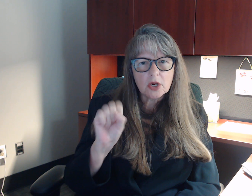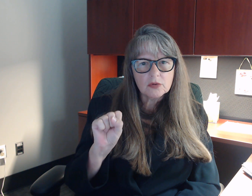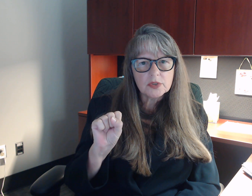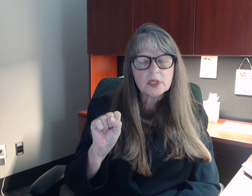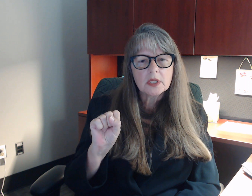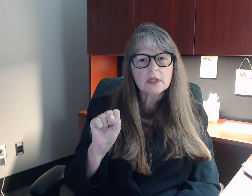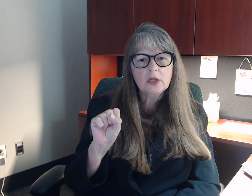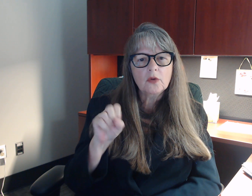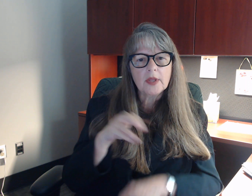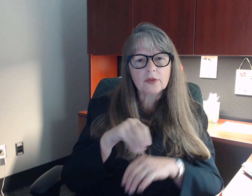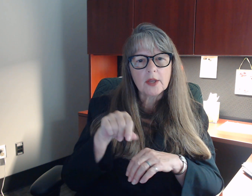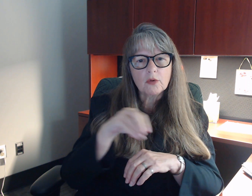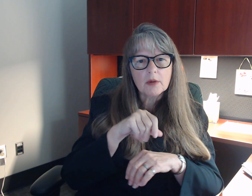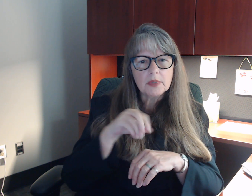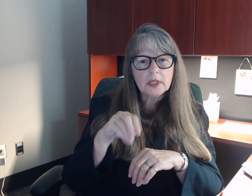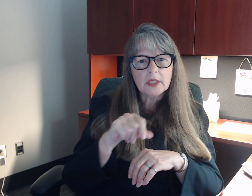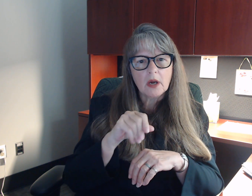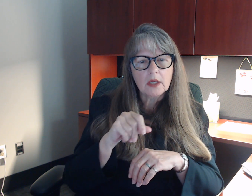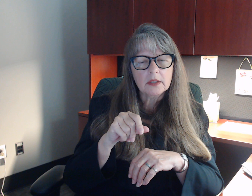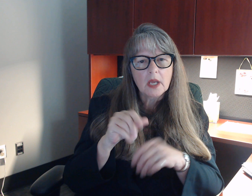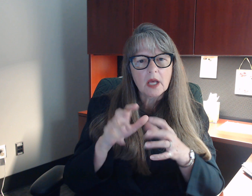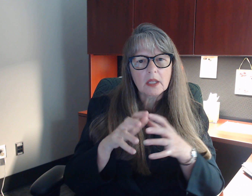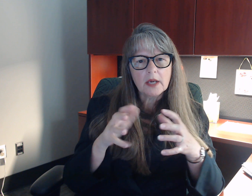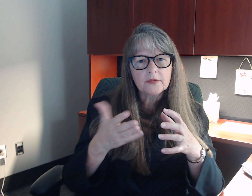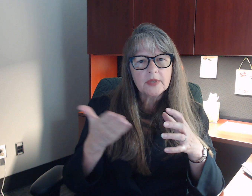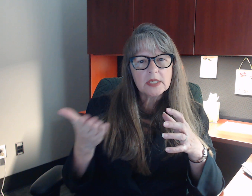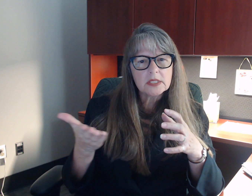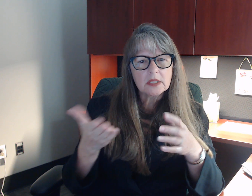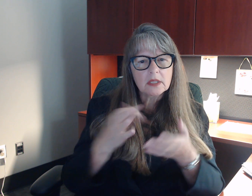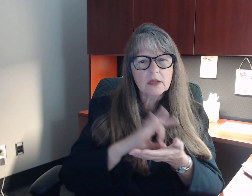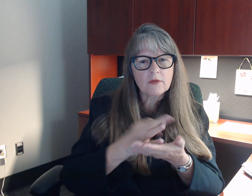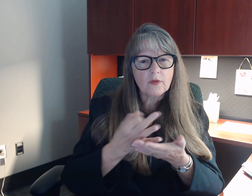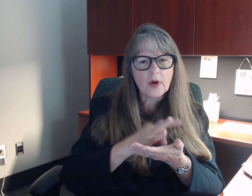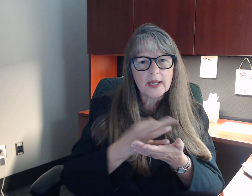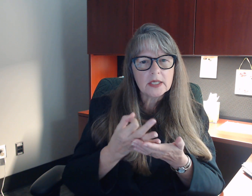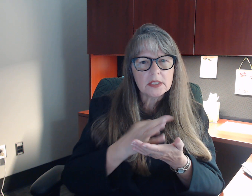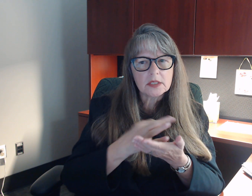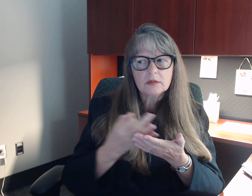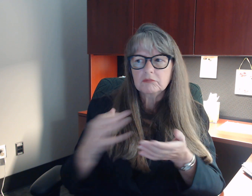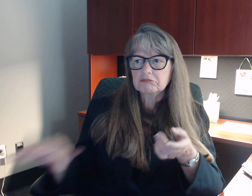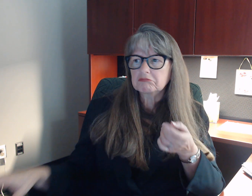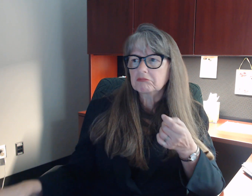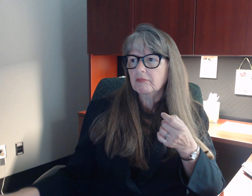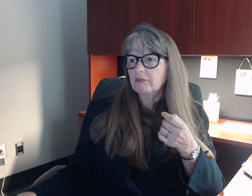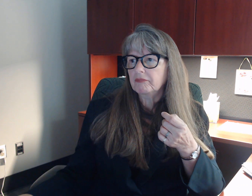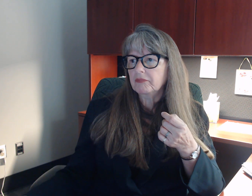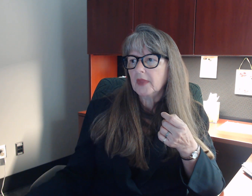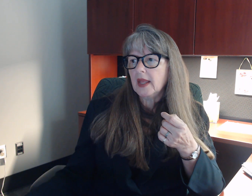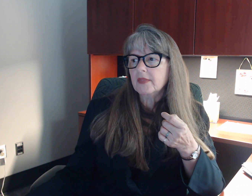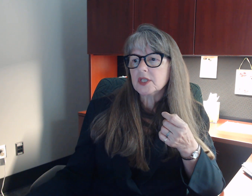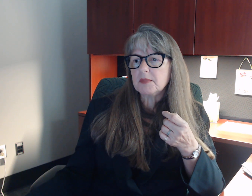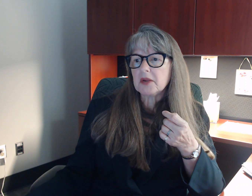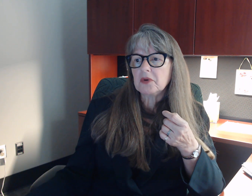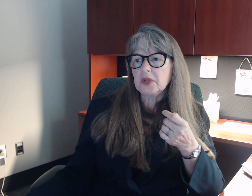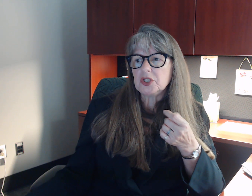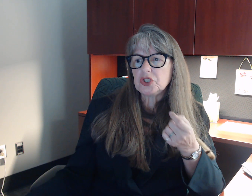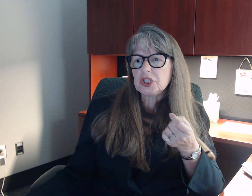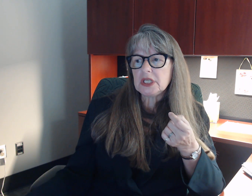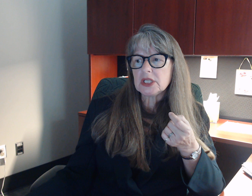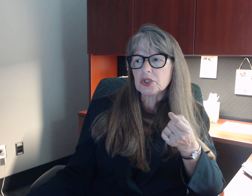Cheetos, you know, they crumble it on a lot of things and then they'll fry it. This macaroni and cheese looks